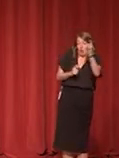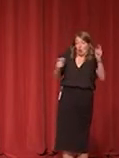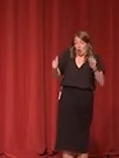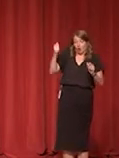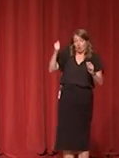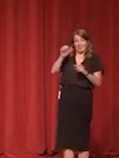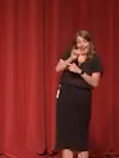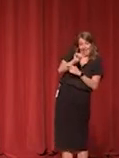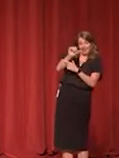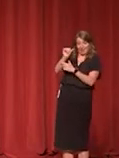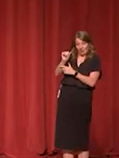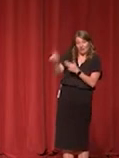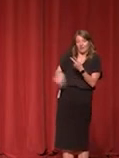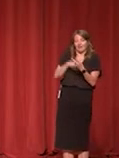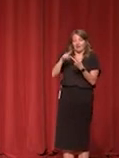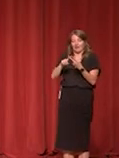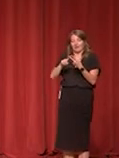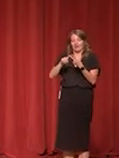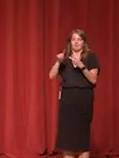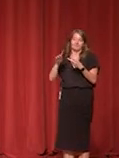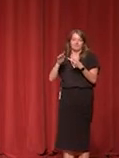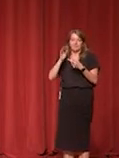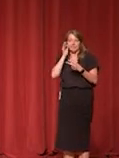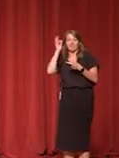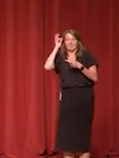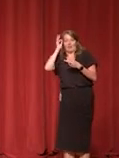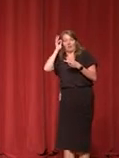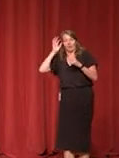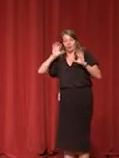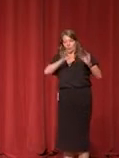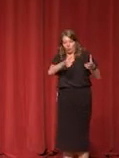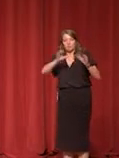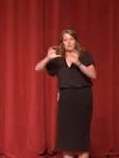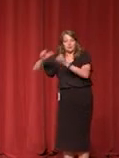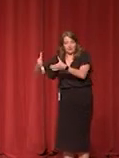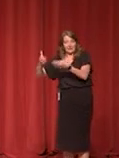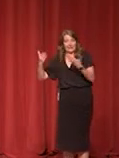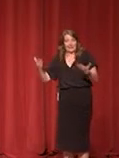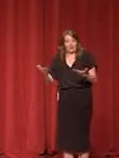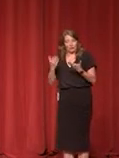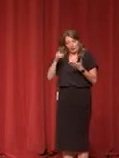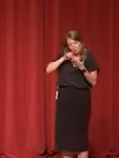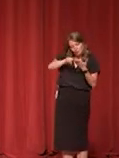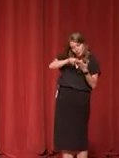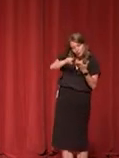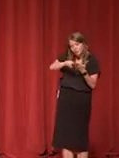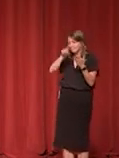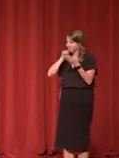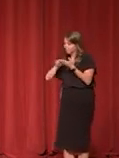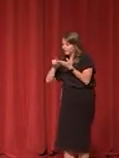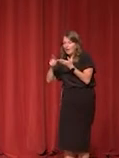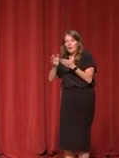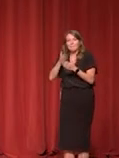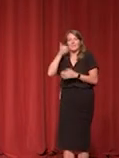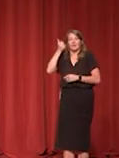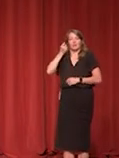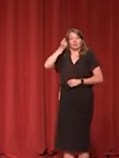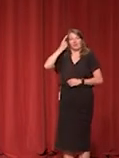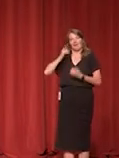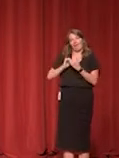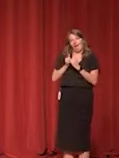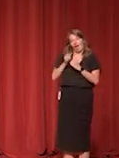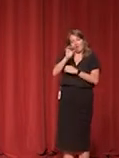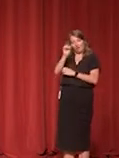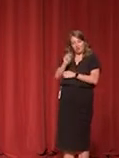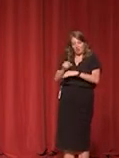Native American participants who have provided data so that we better understand how the disease differs in different races